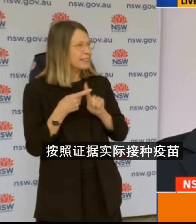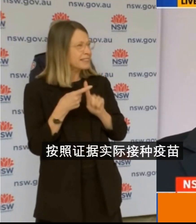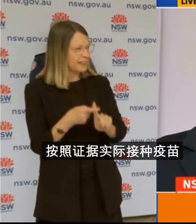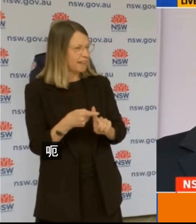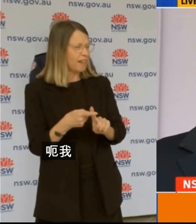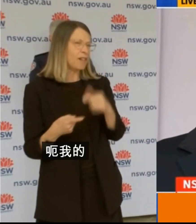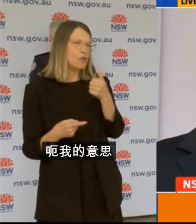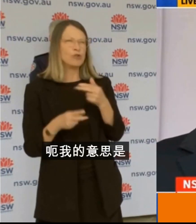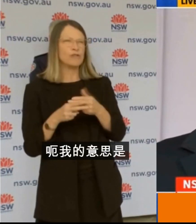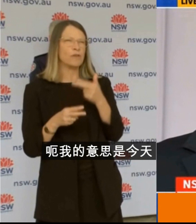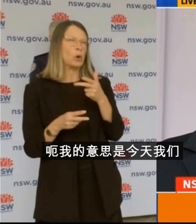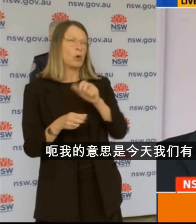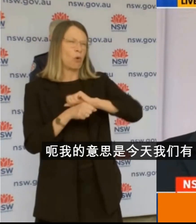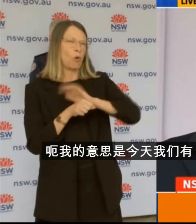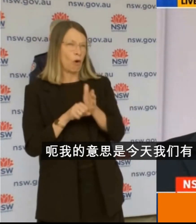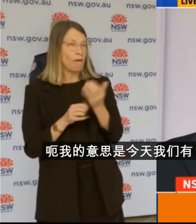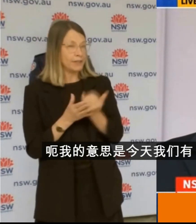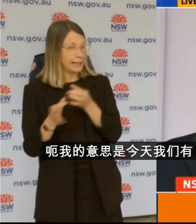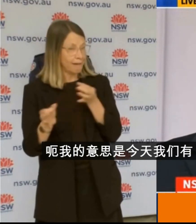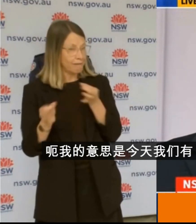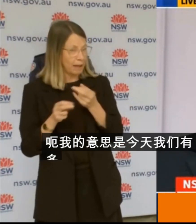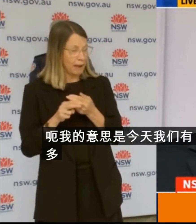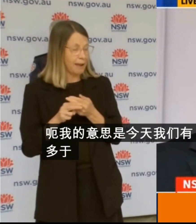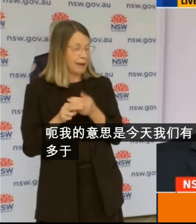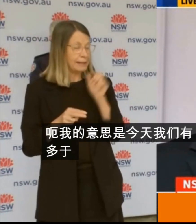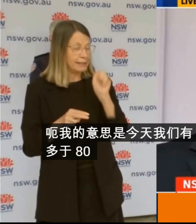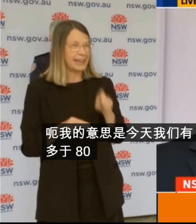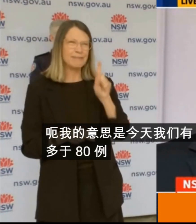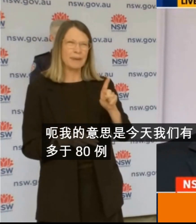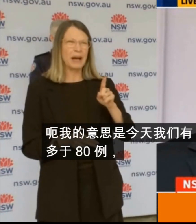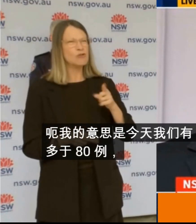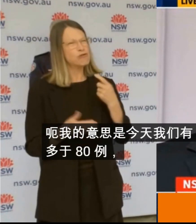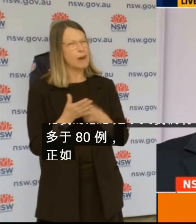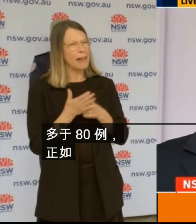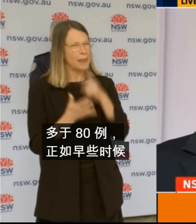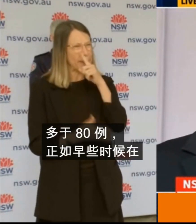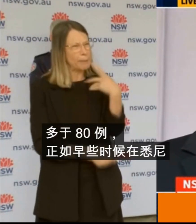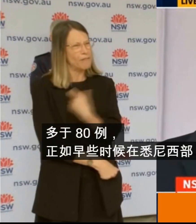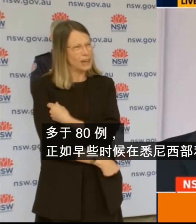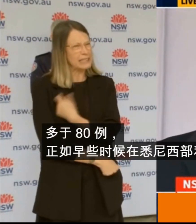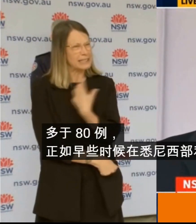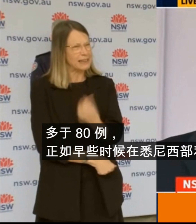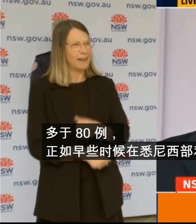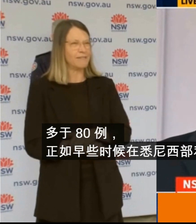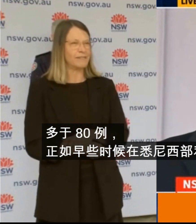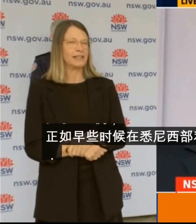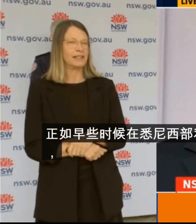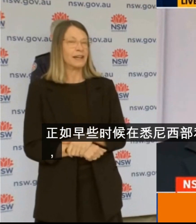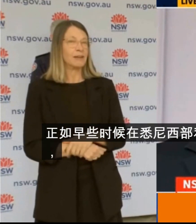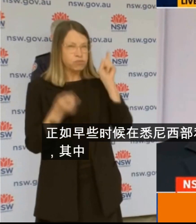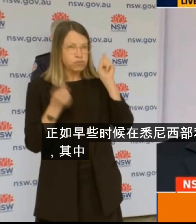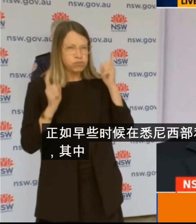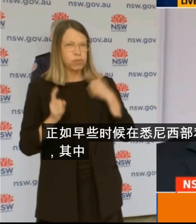that, today we've got 80%, more than 80% actually, of all the cases, as was said earlier, in Western